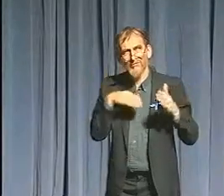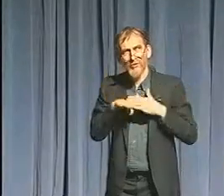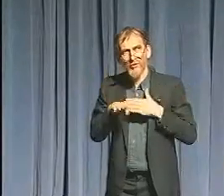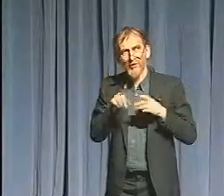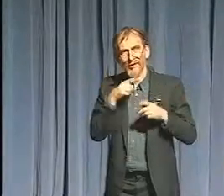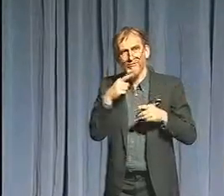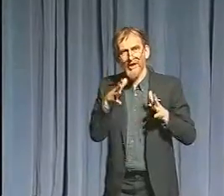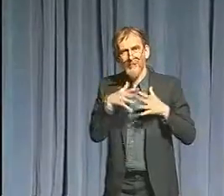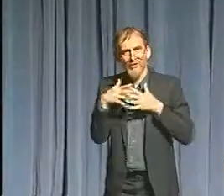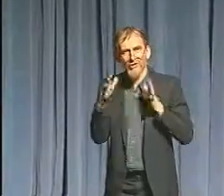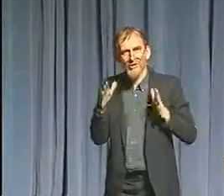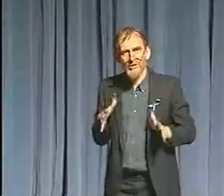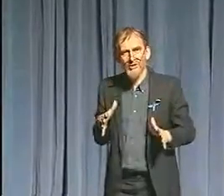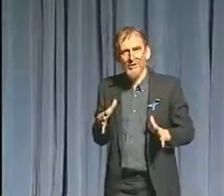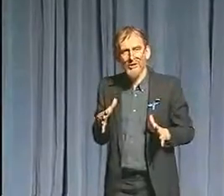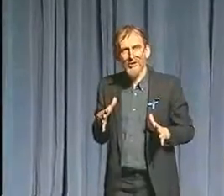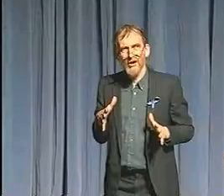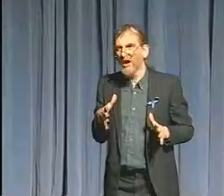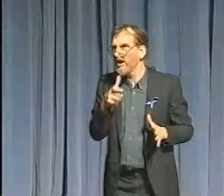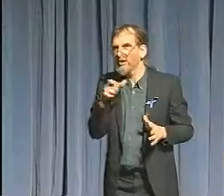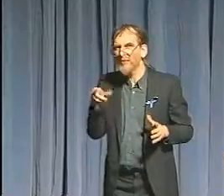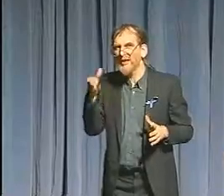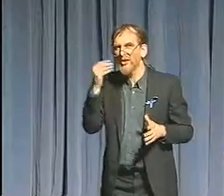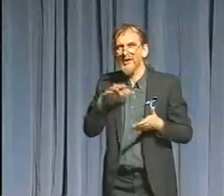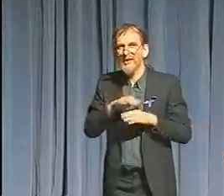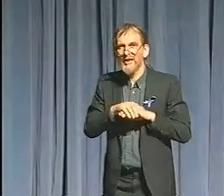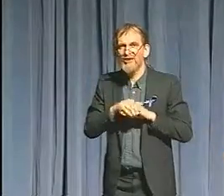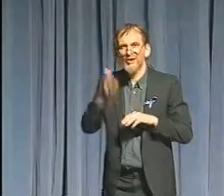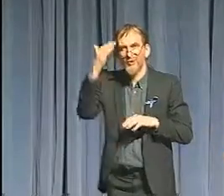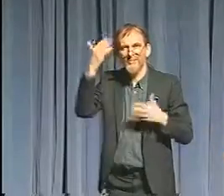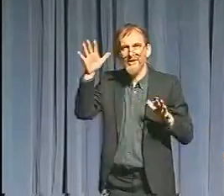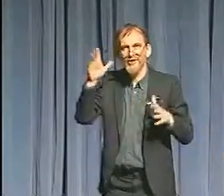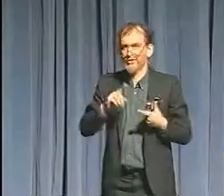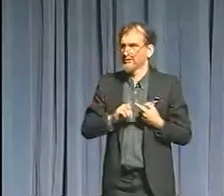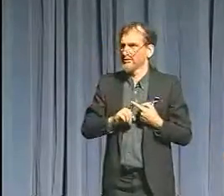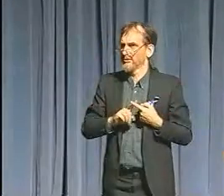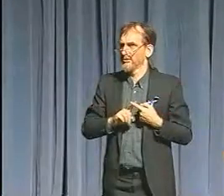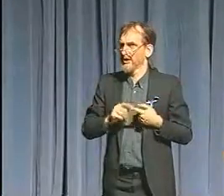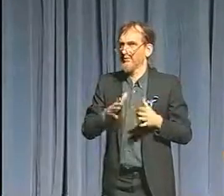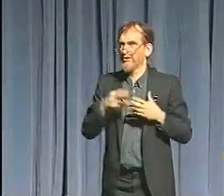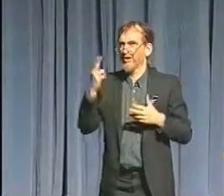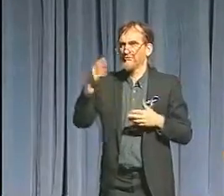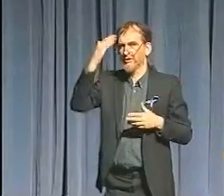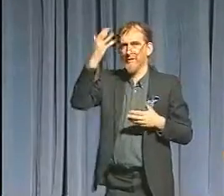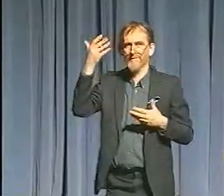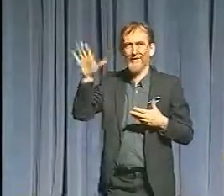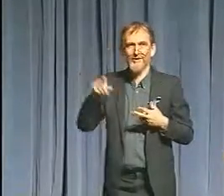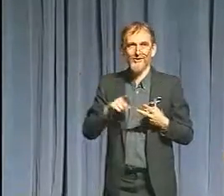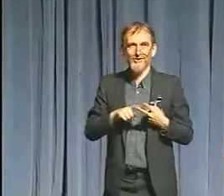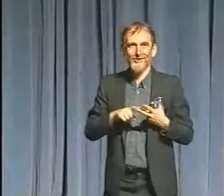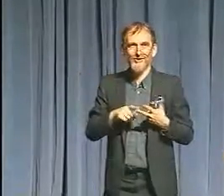they're already deaf. We know everything we need to know about deafness, and so do our children, because they're growing up with us.